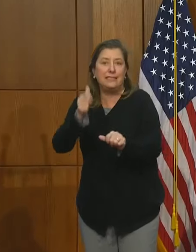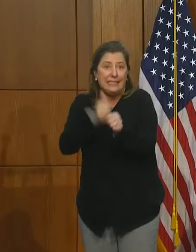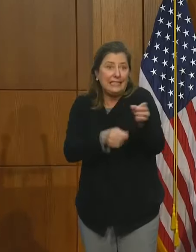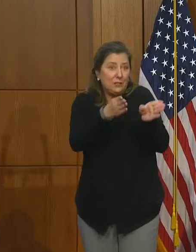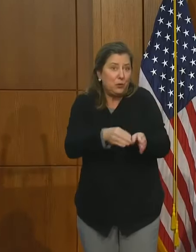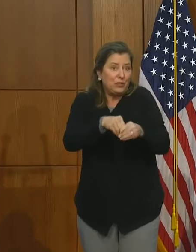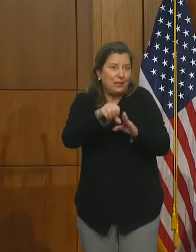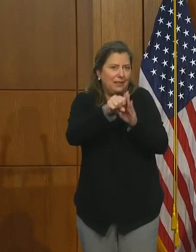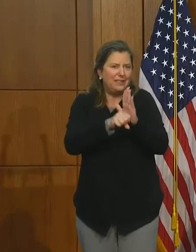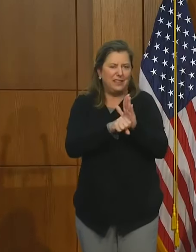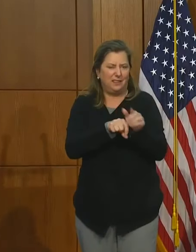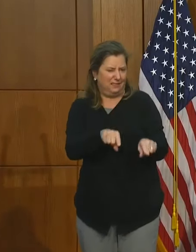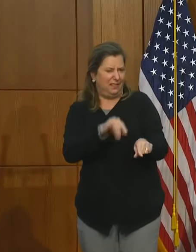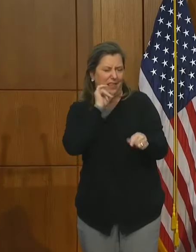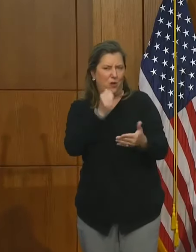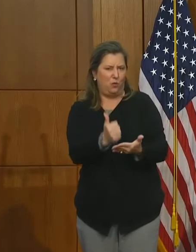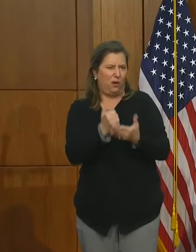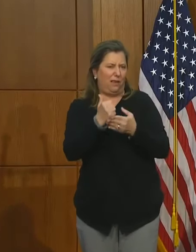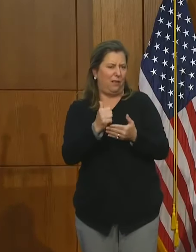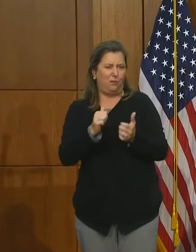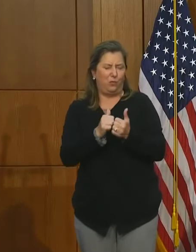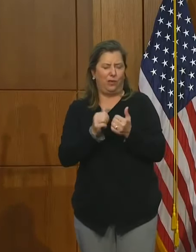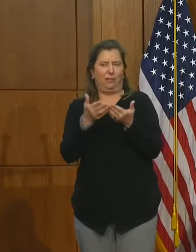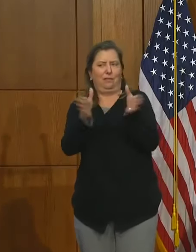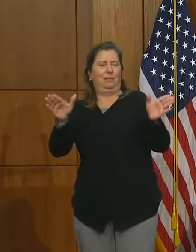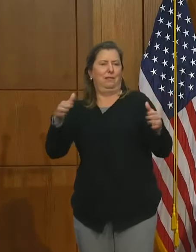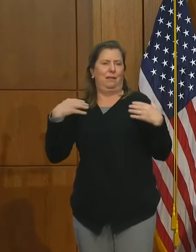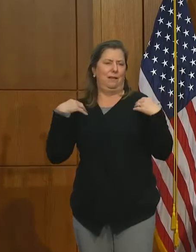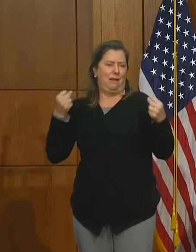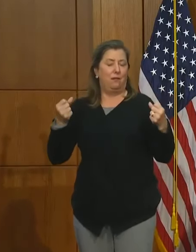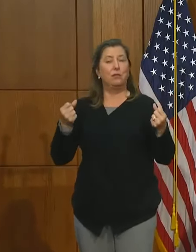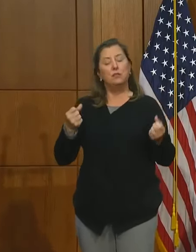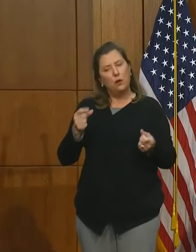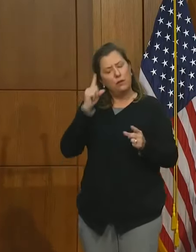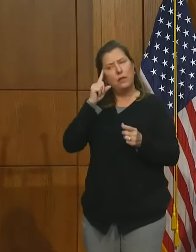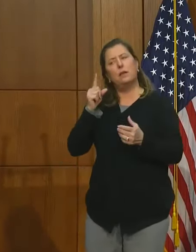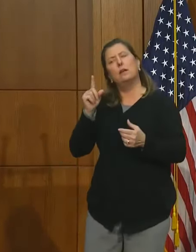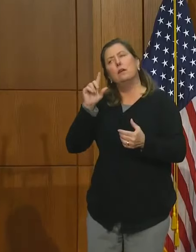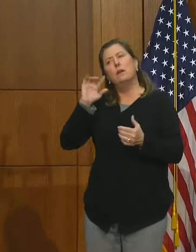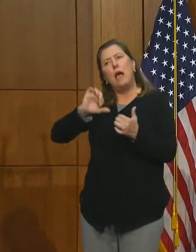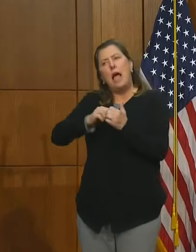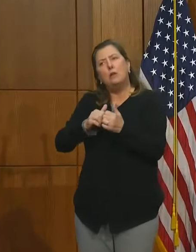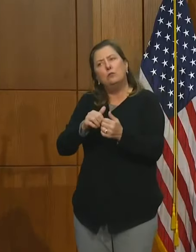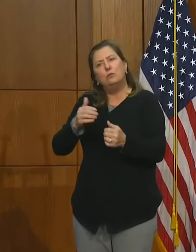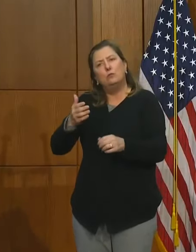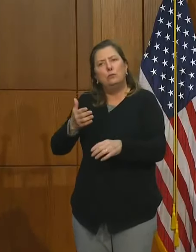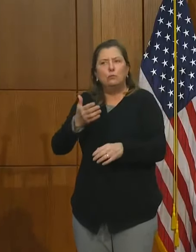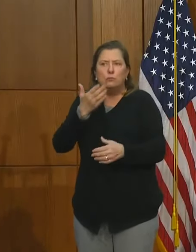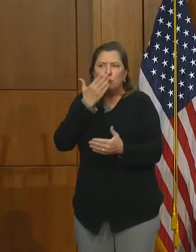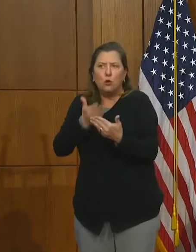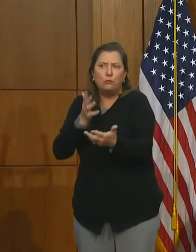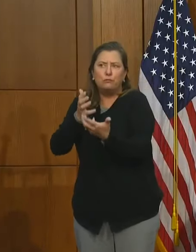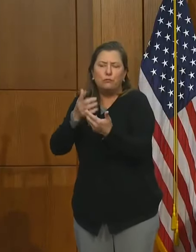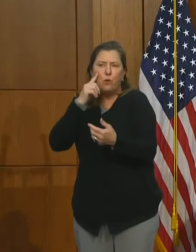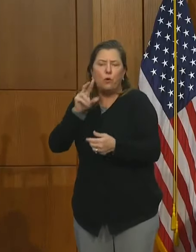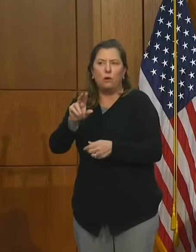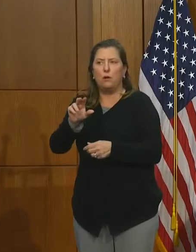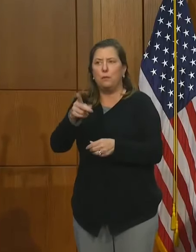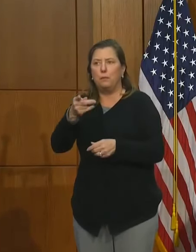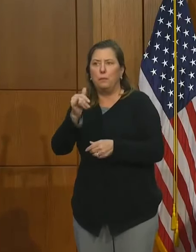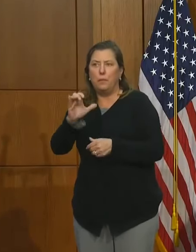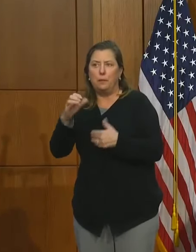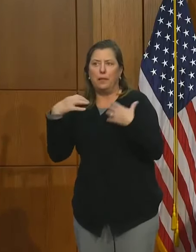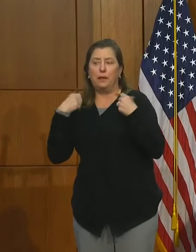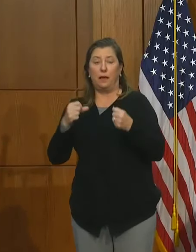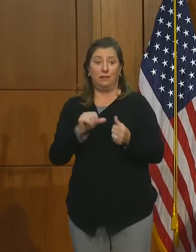give us information that would help with public health. So if you look at what do we need to know for public health, the 10,000 was looking at about